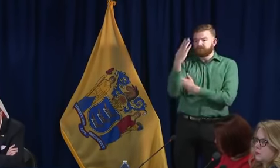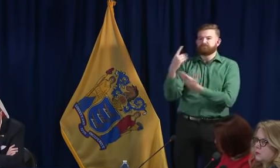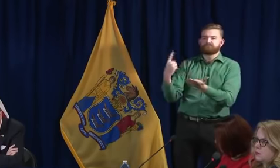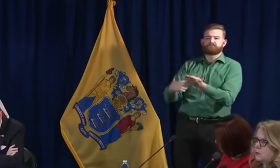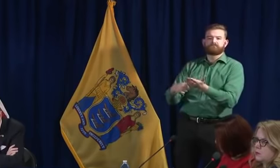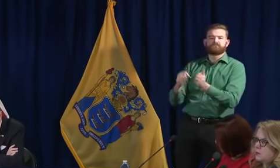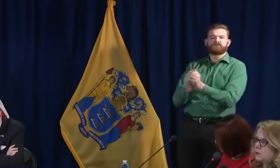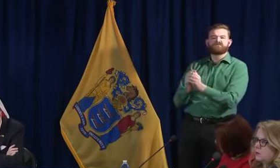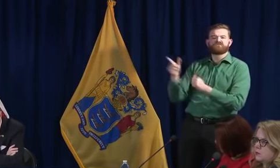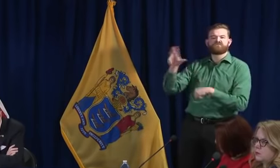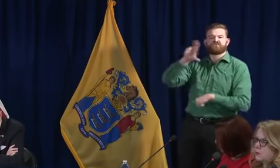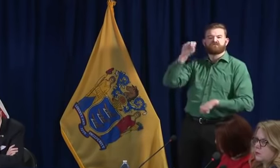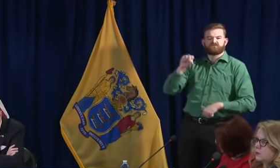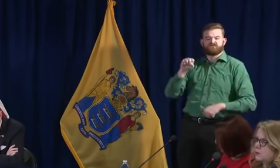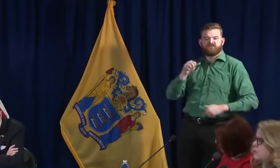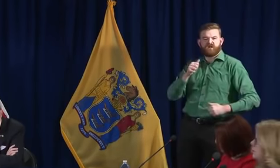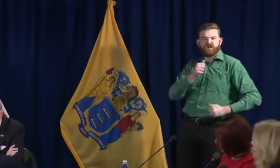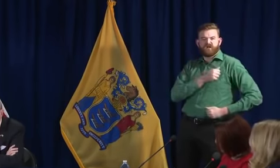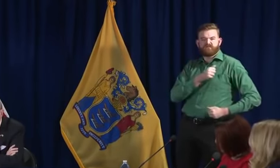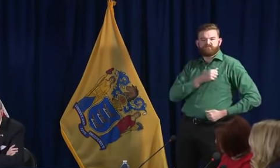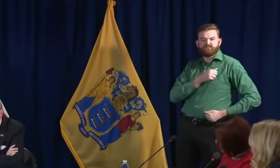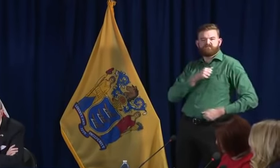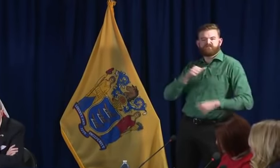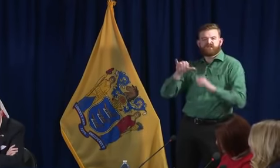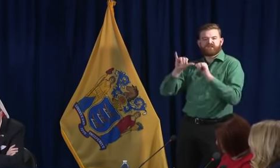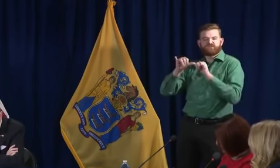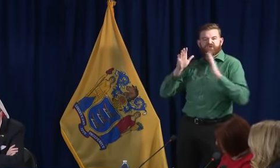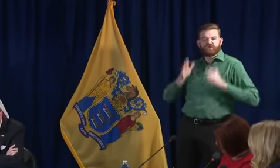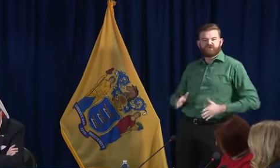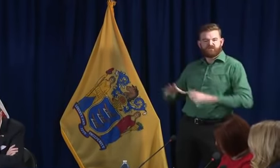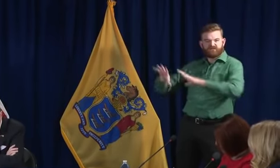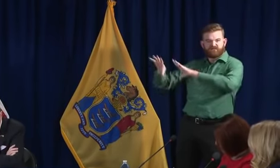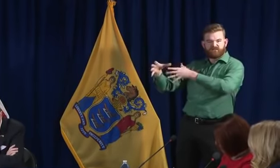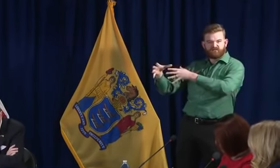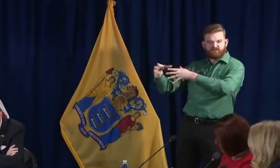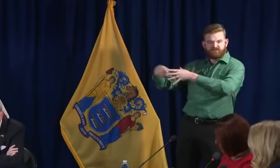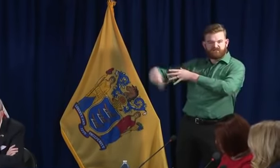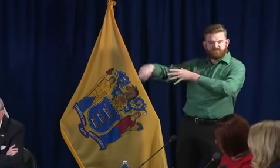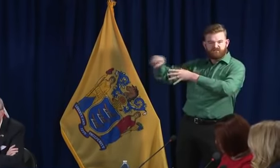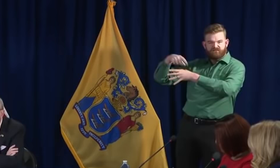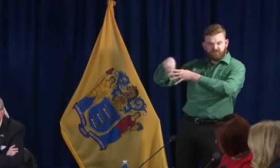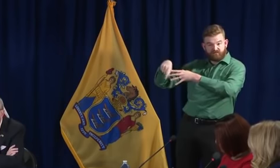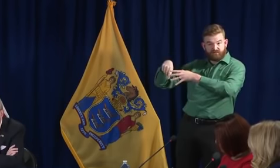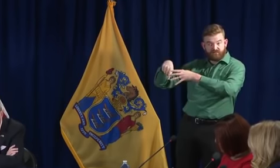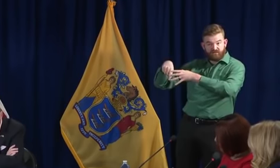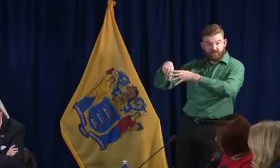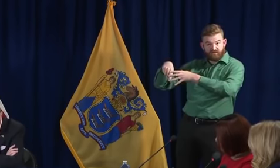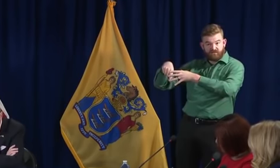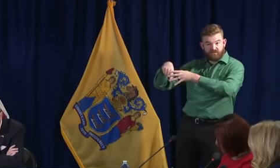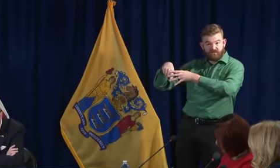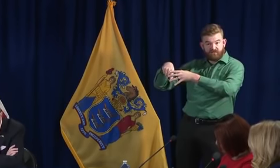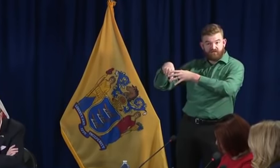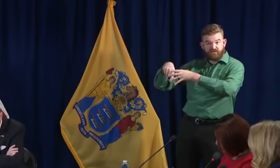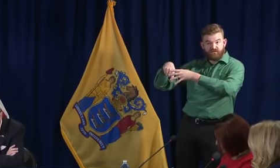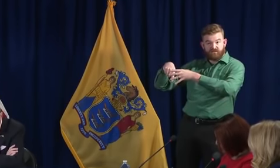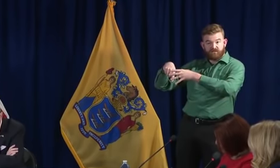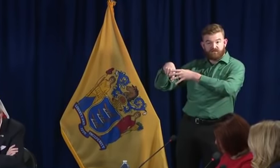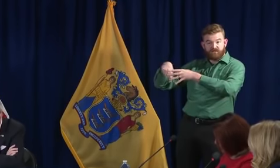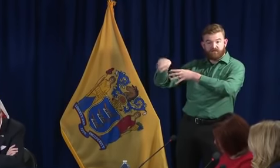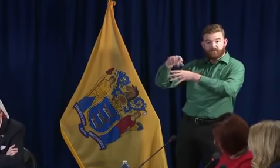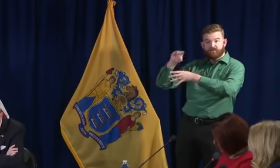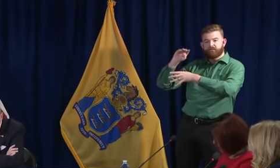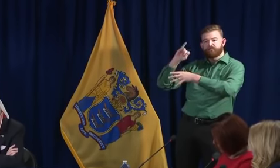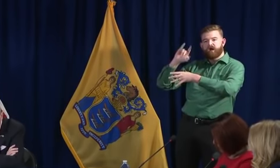Major General Jeff Milhorn and his team. General Milhorn will be coming here to Trenton tomorrow for a meeting with me and